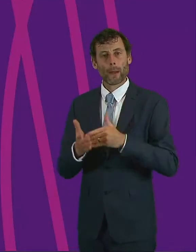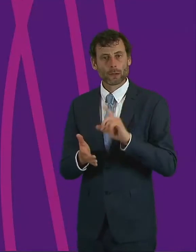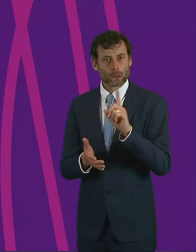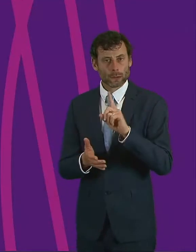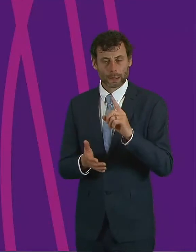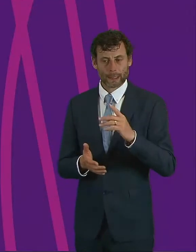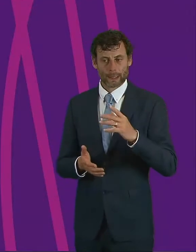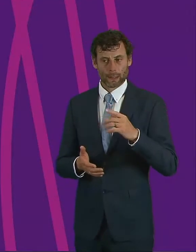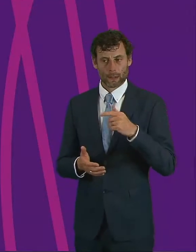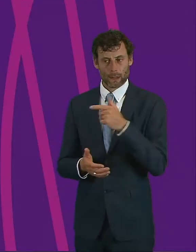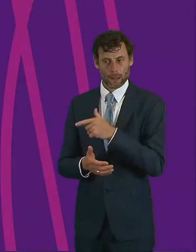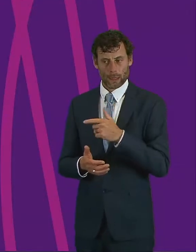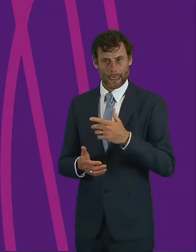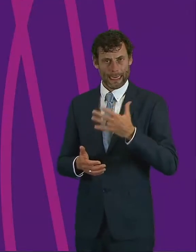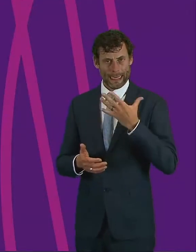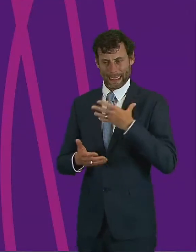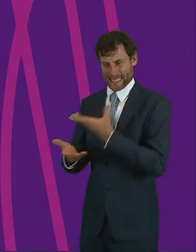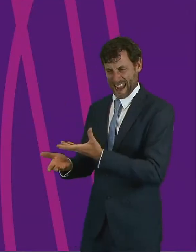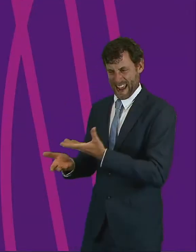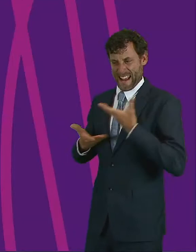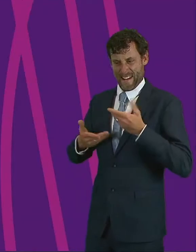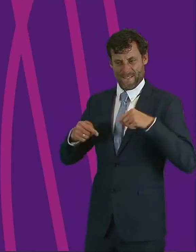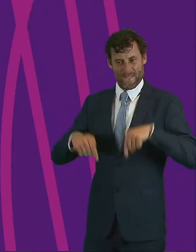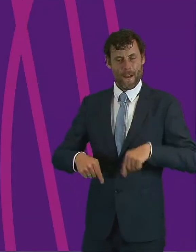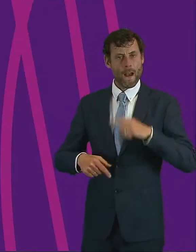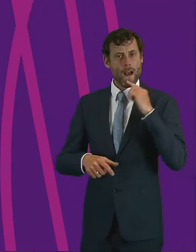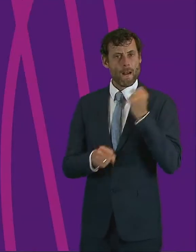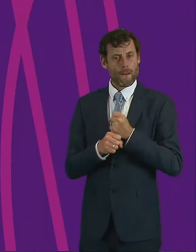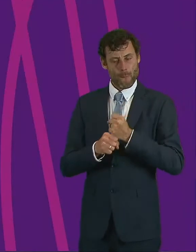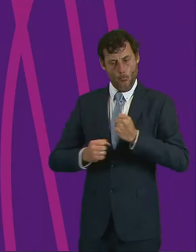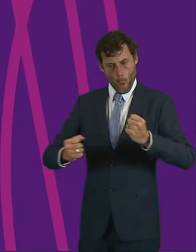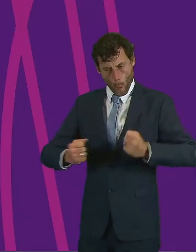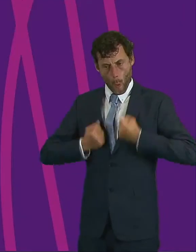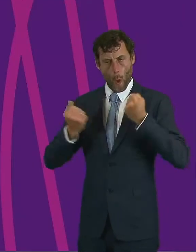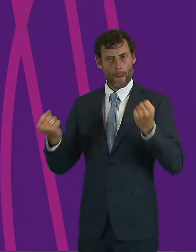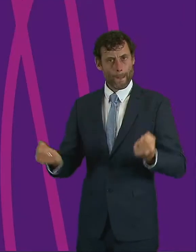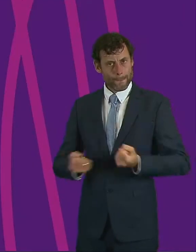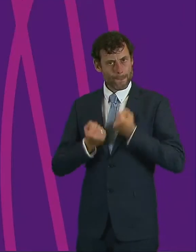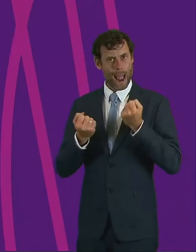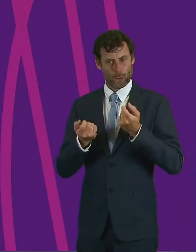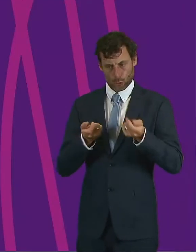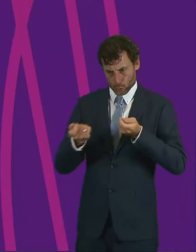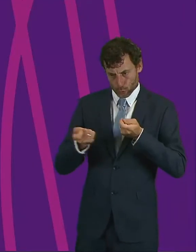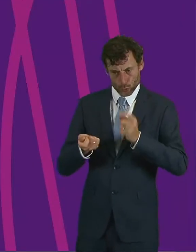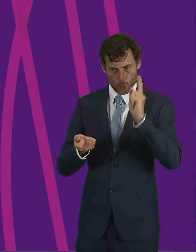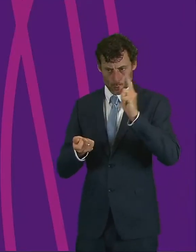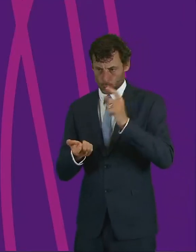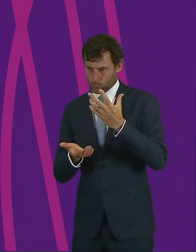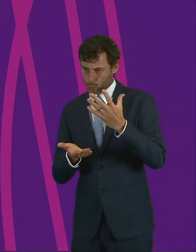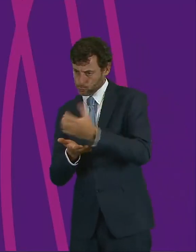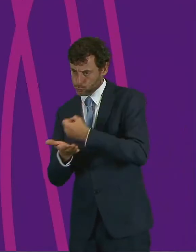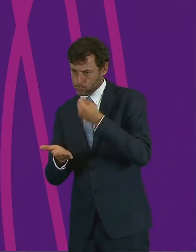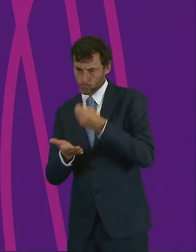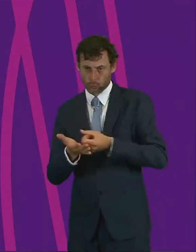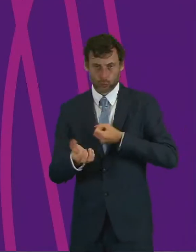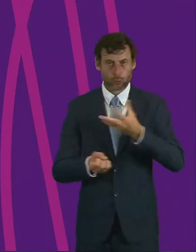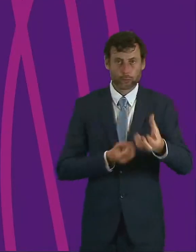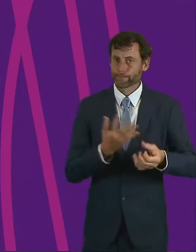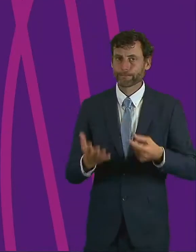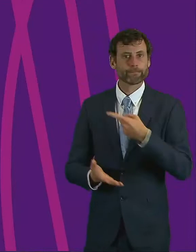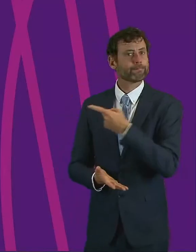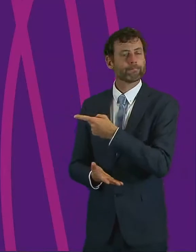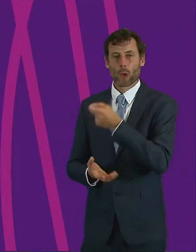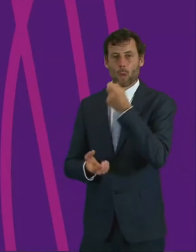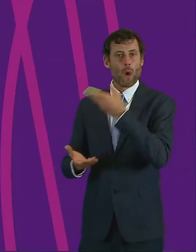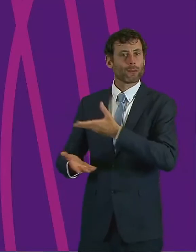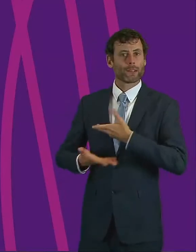this government to respond appropriately to the pandemic. Indeed, many of the initiatives are short-lived, and rather than